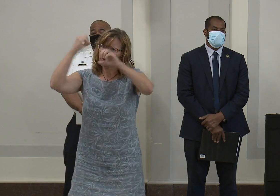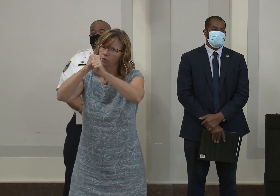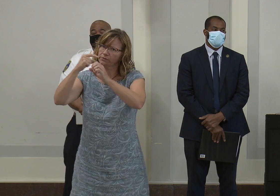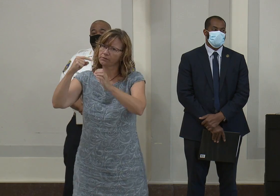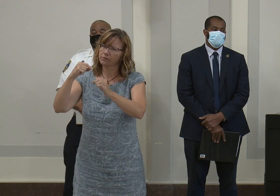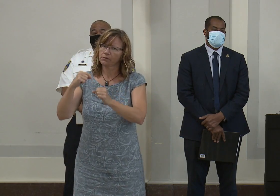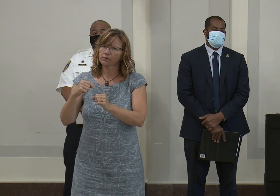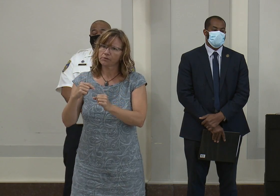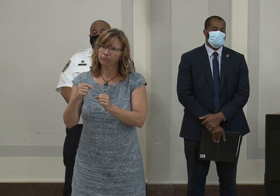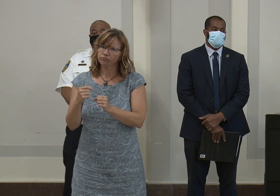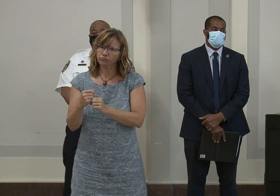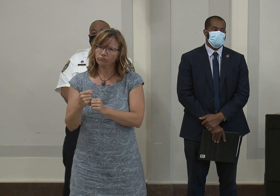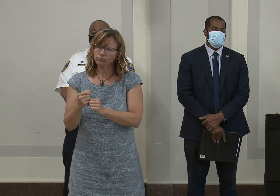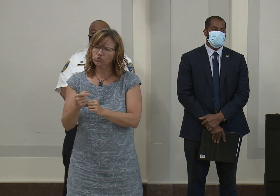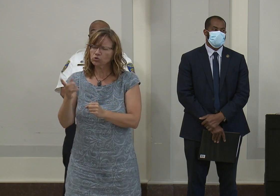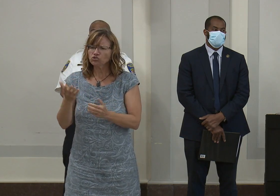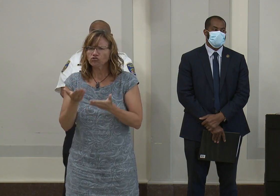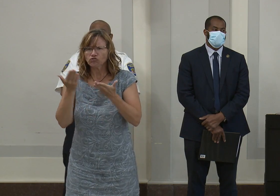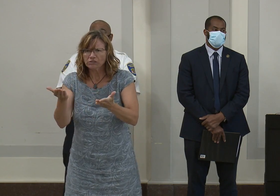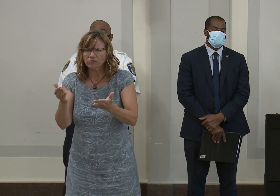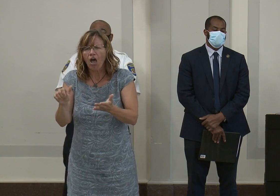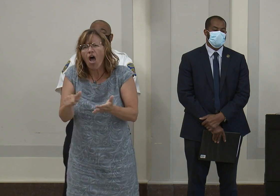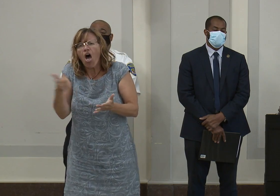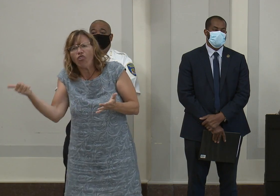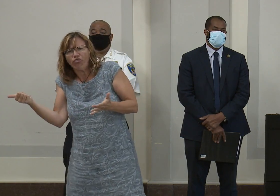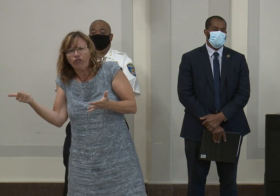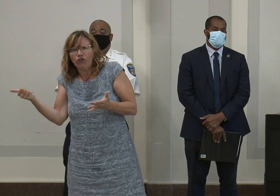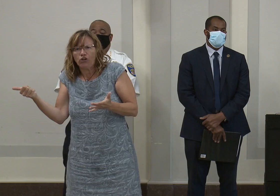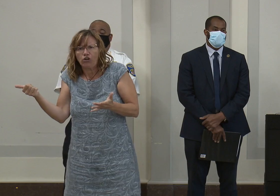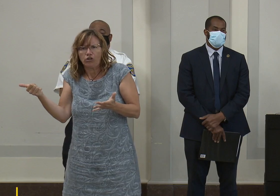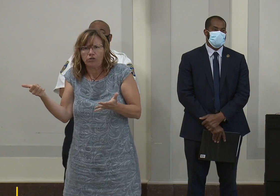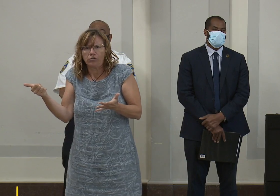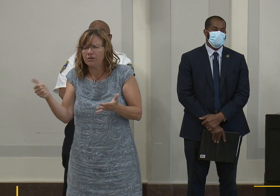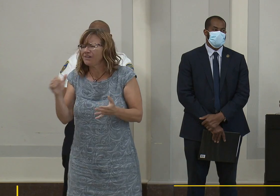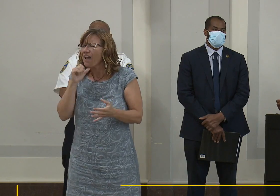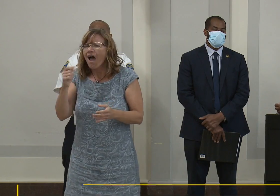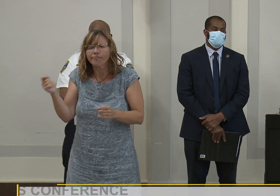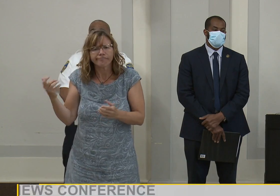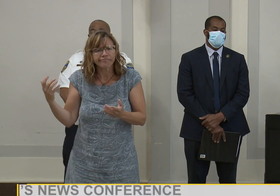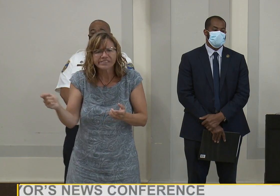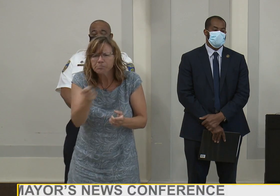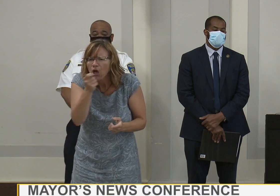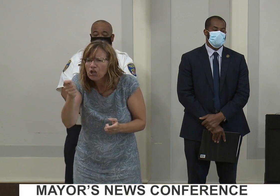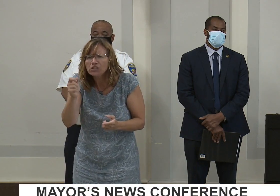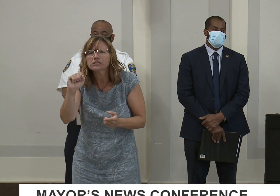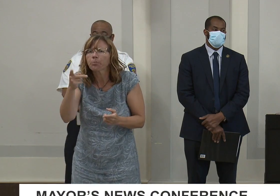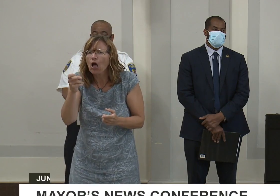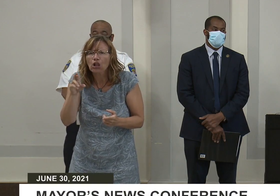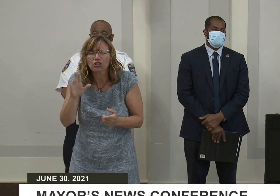holiday, using glow sticks for one, noisemakers,